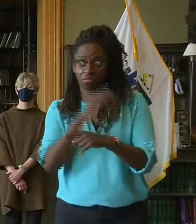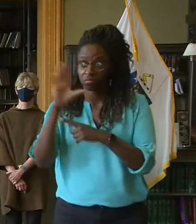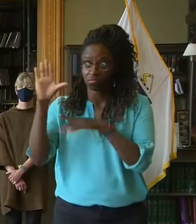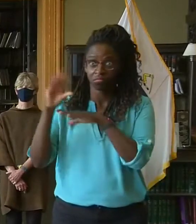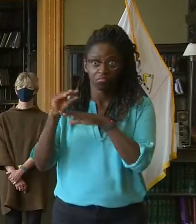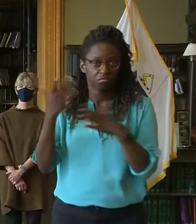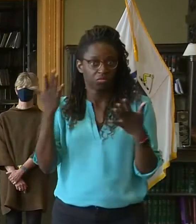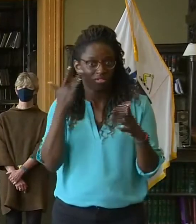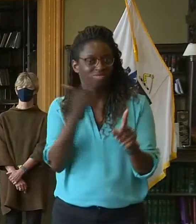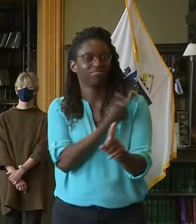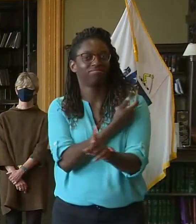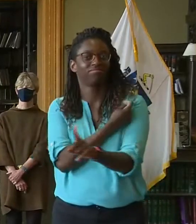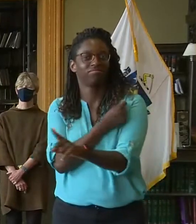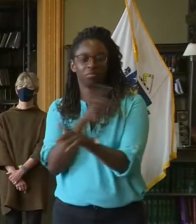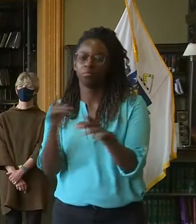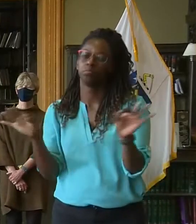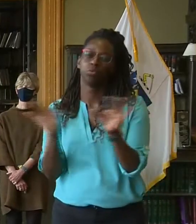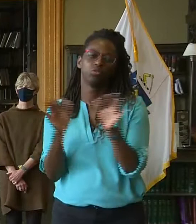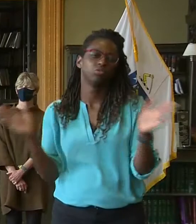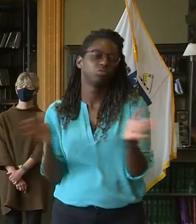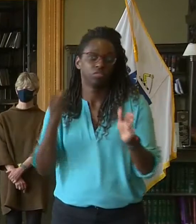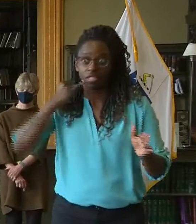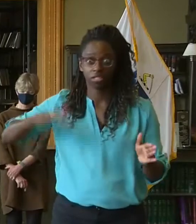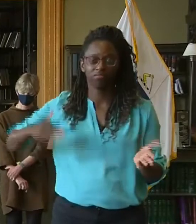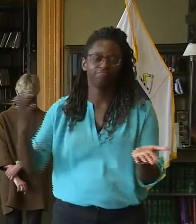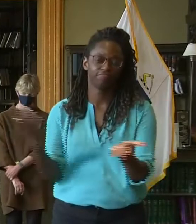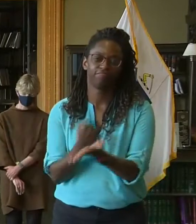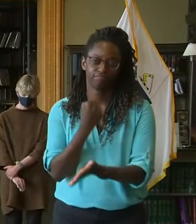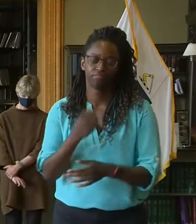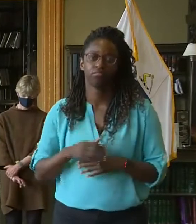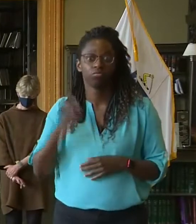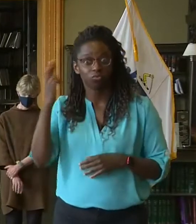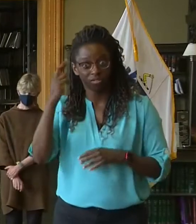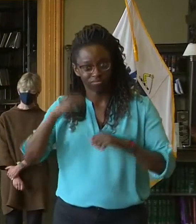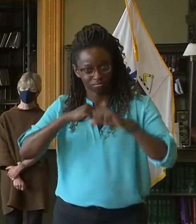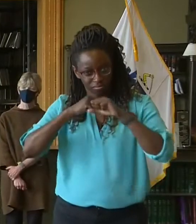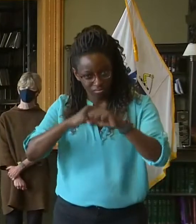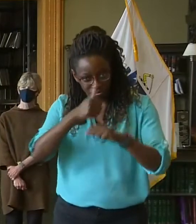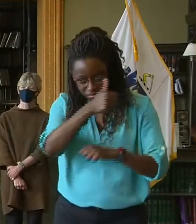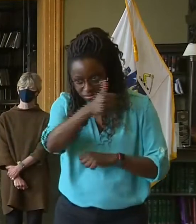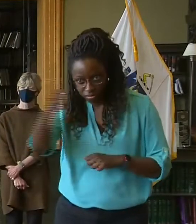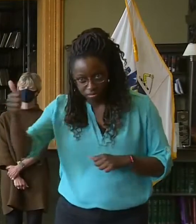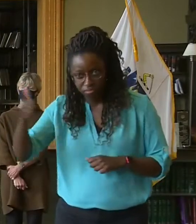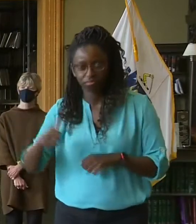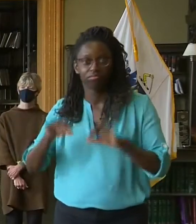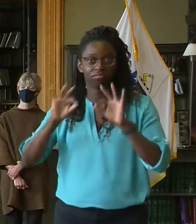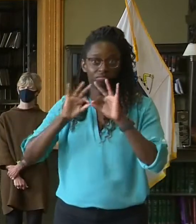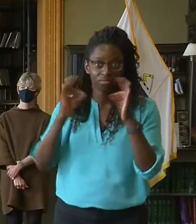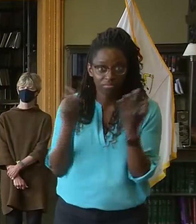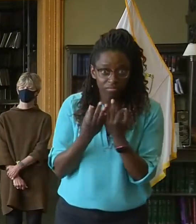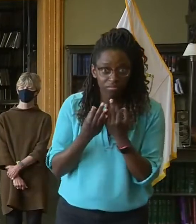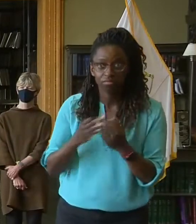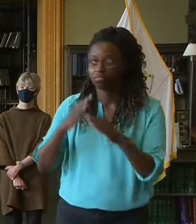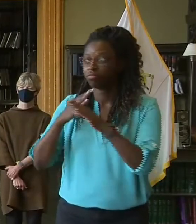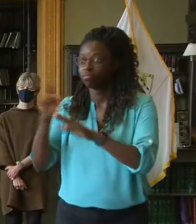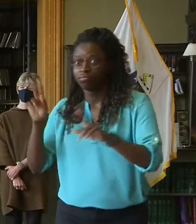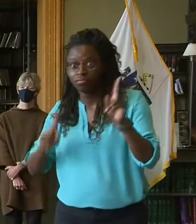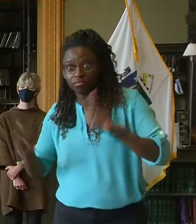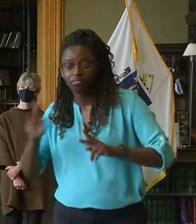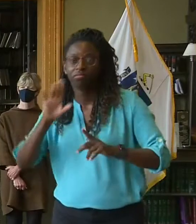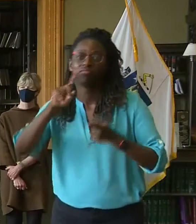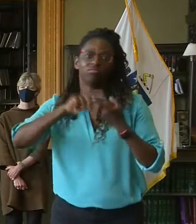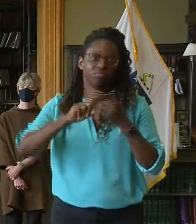friends. The vaccine is free, and you don't need an ID or insurance to get one. There